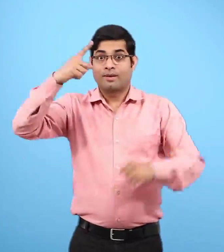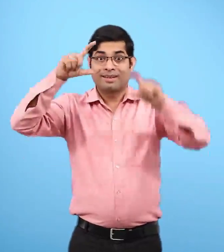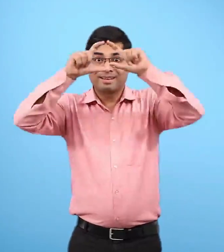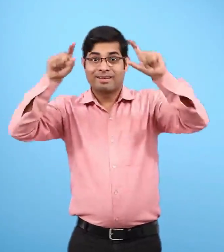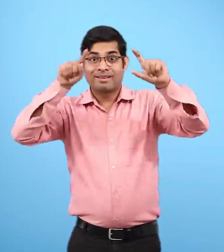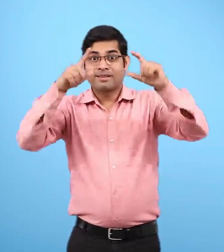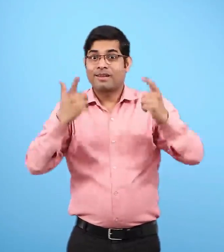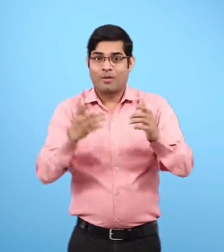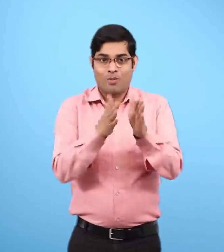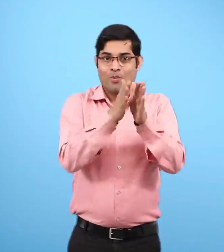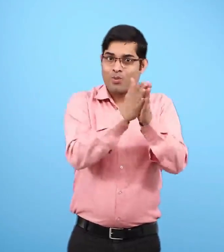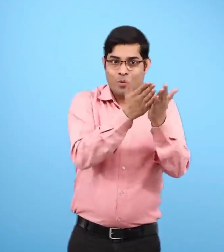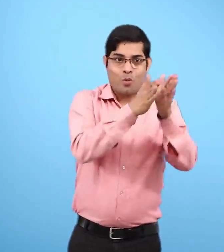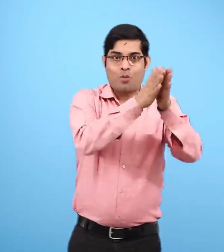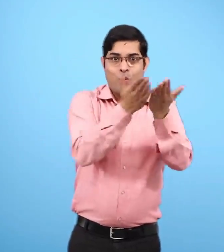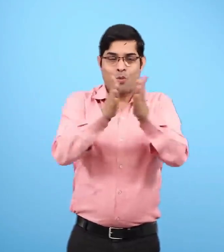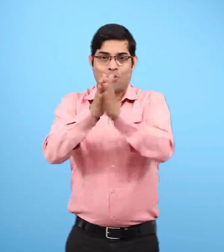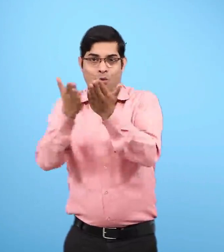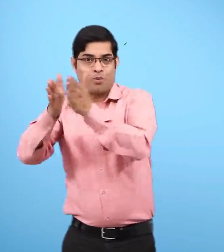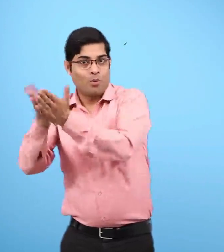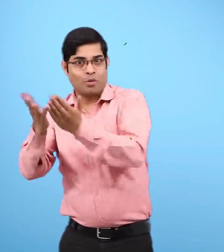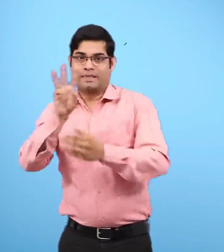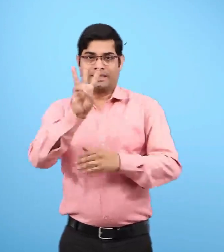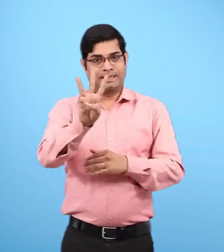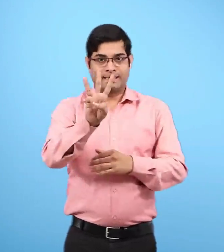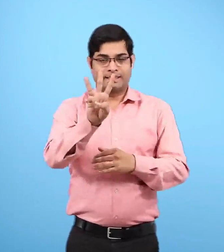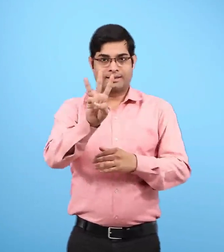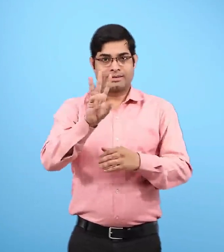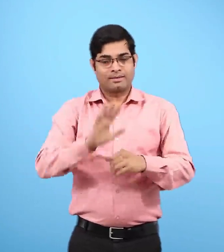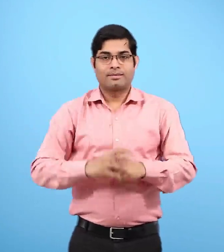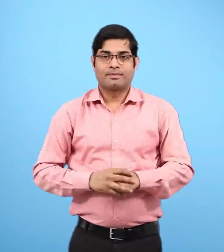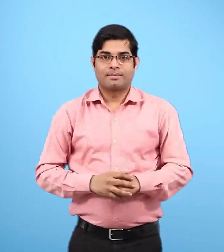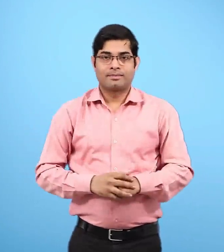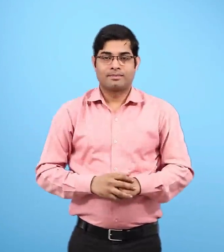Part 1 picture shows 3 books.